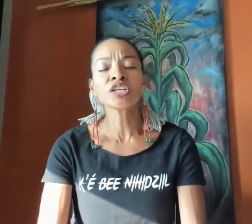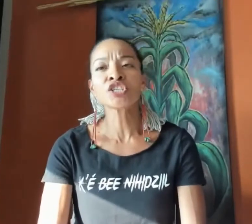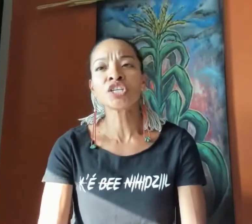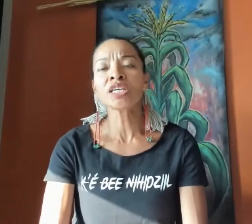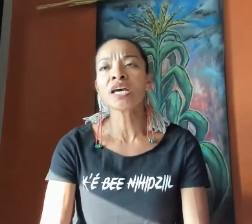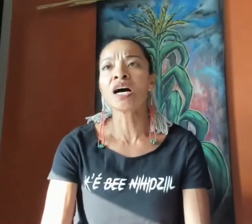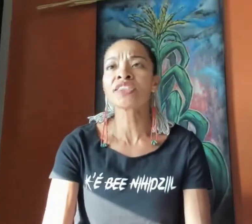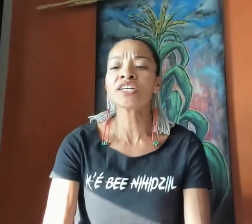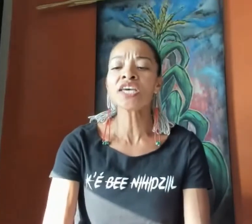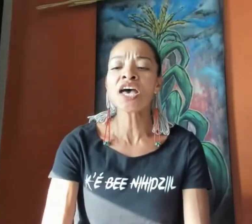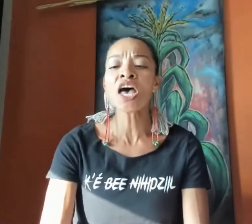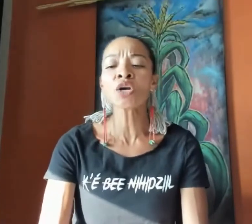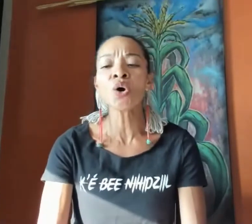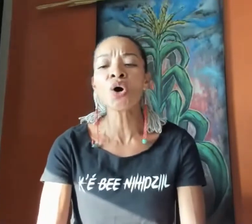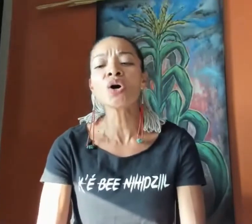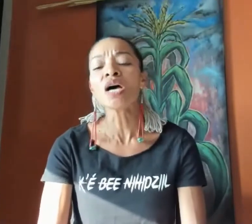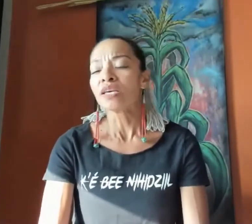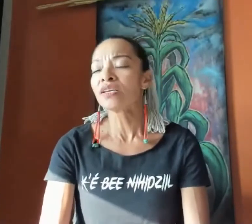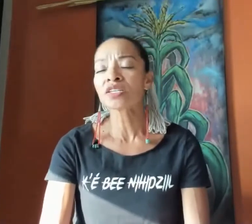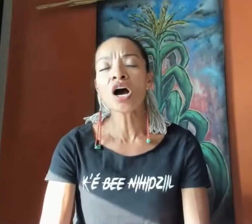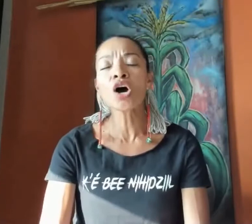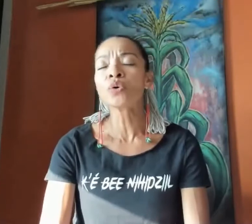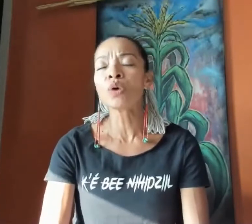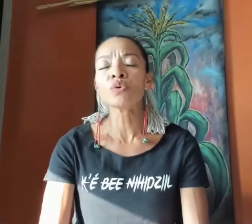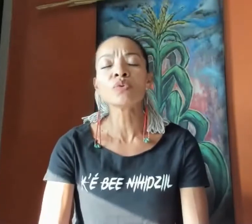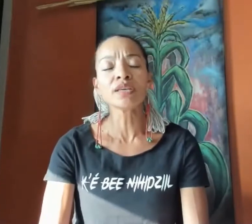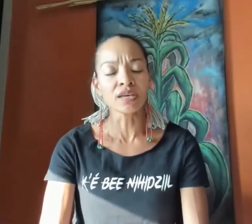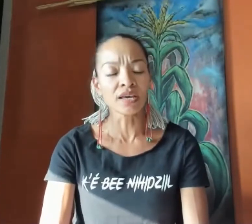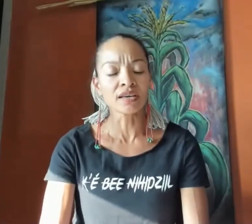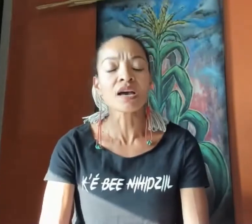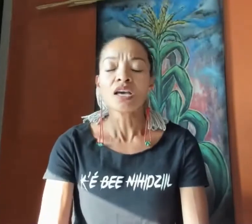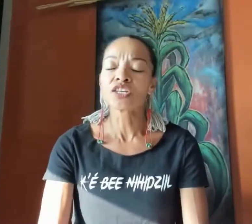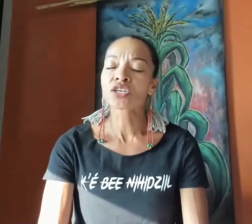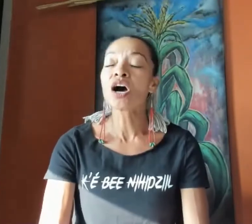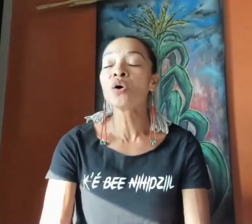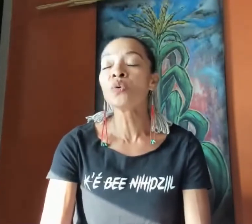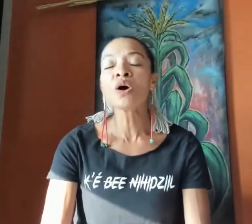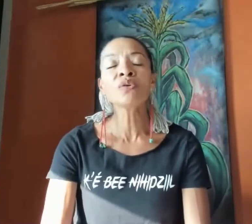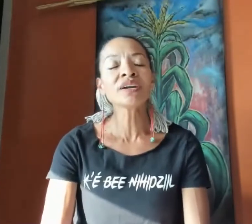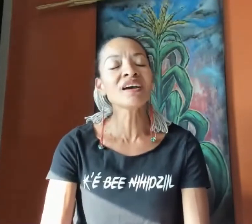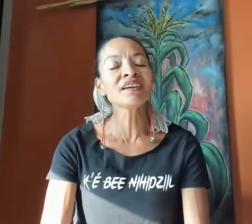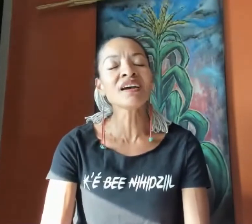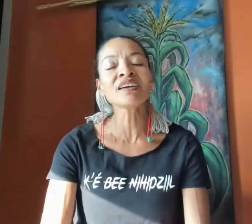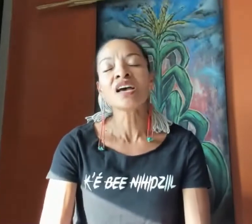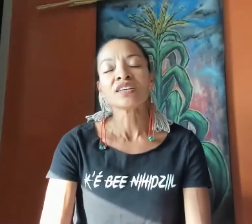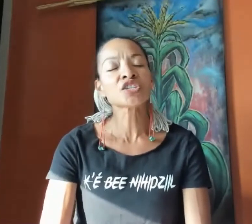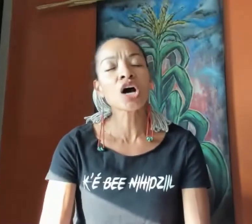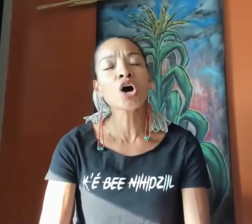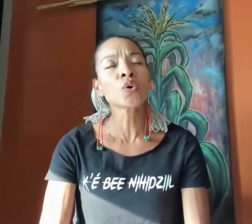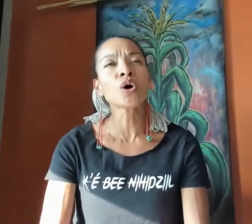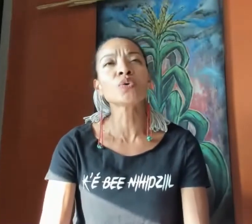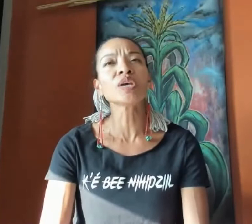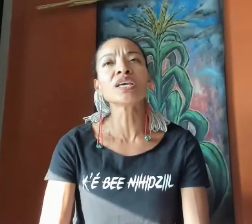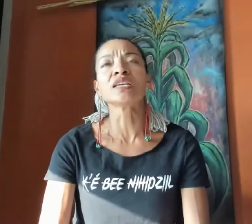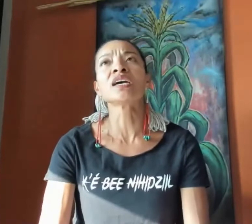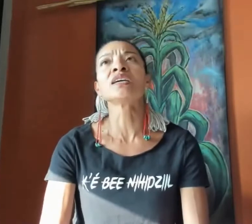Bestok is ye hut it echo, ye ta who won we ye, ye ta who won we ye, ye ta who